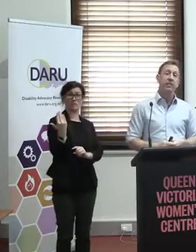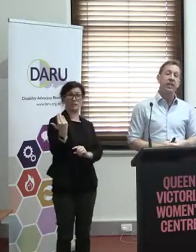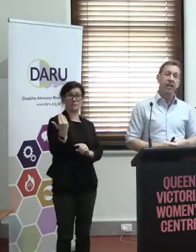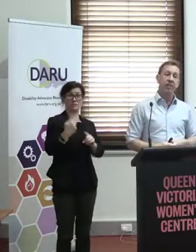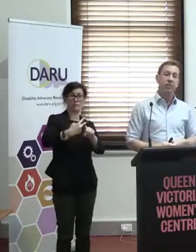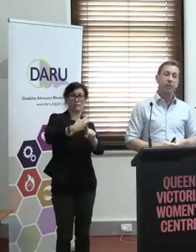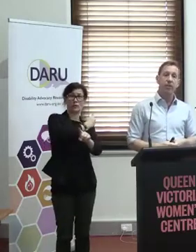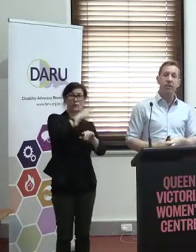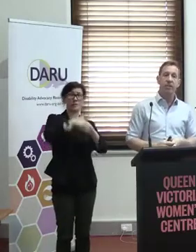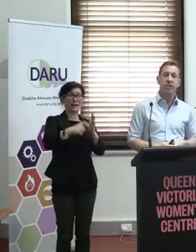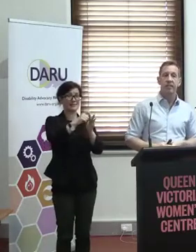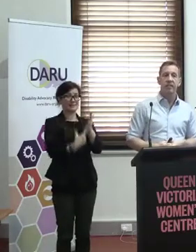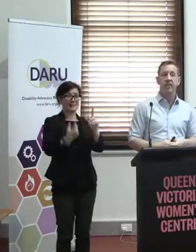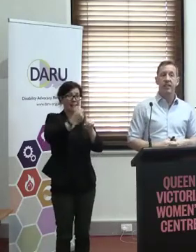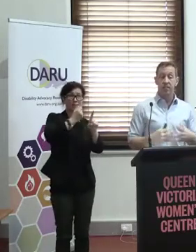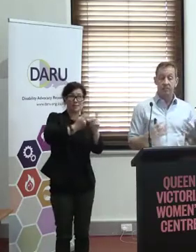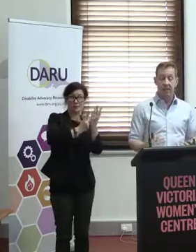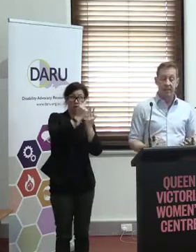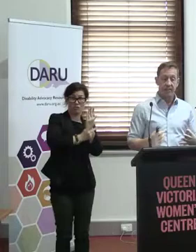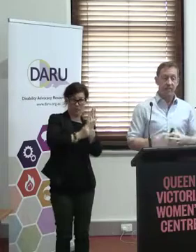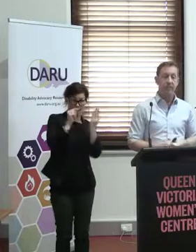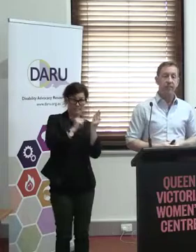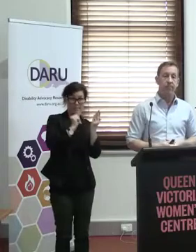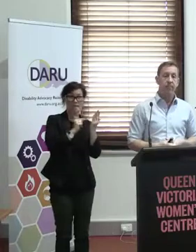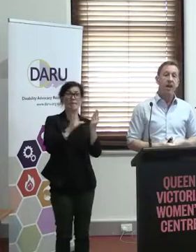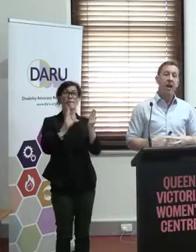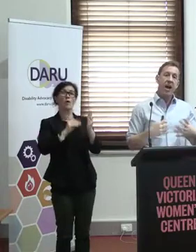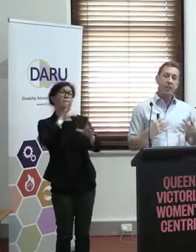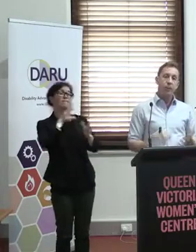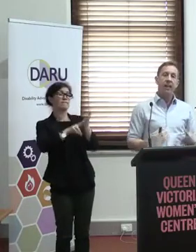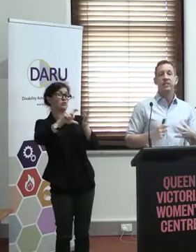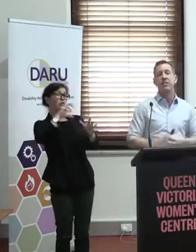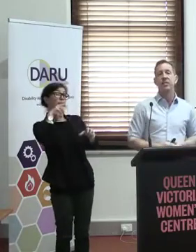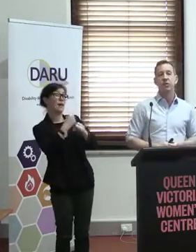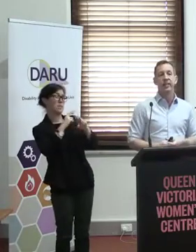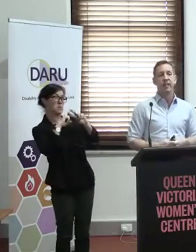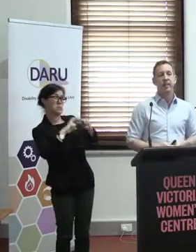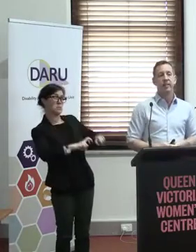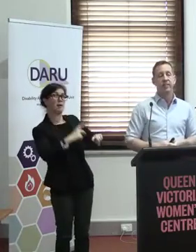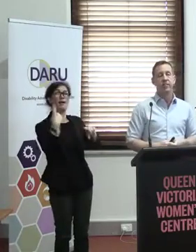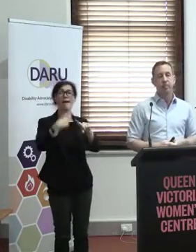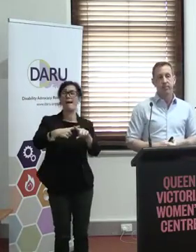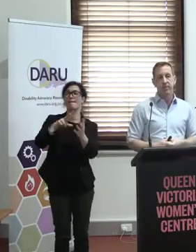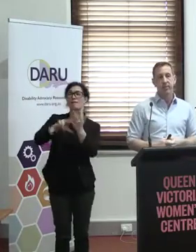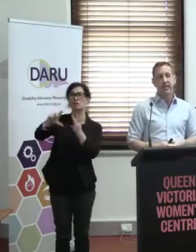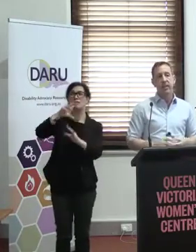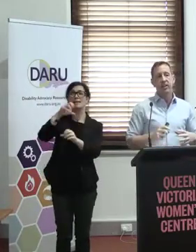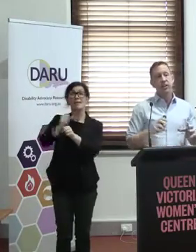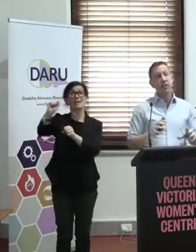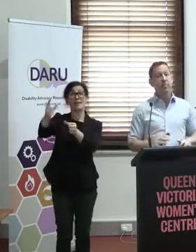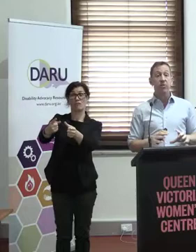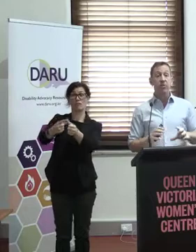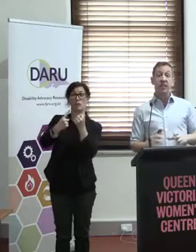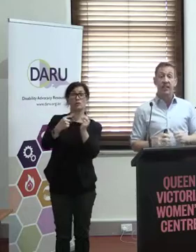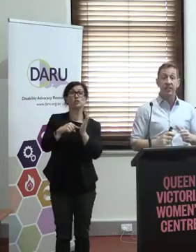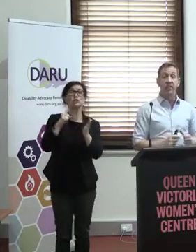of the Disability Advocacy Program conducted by the Victorian Government, as well as the Victorian Government's response